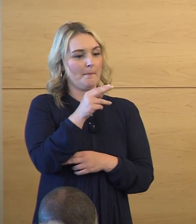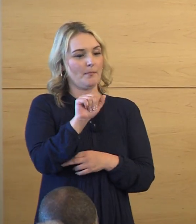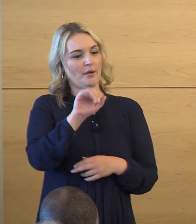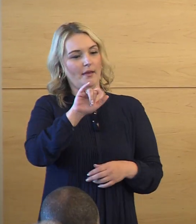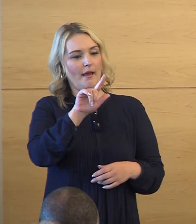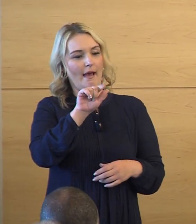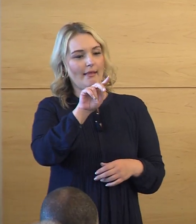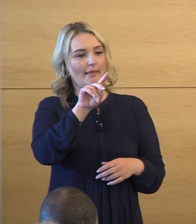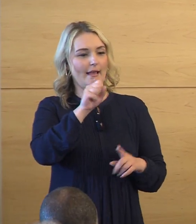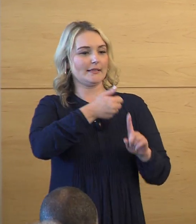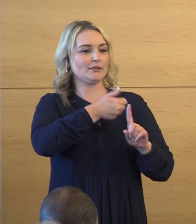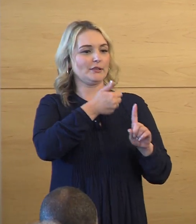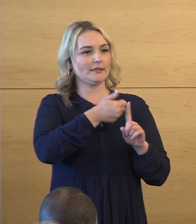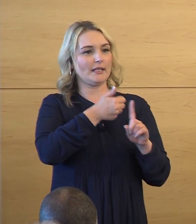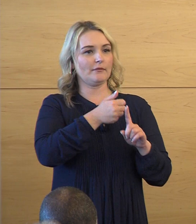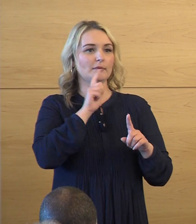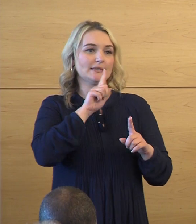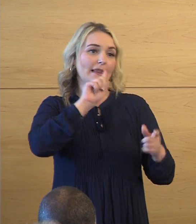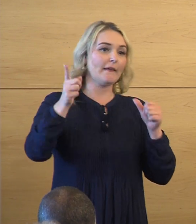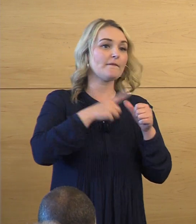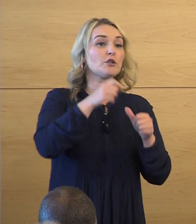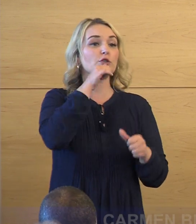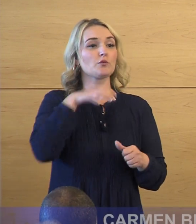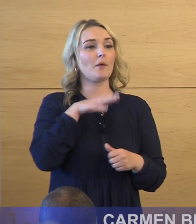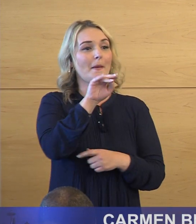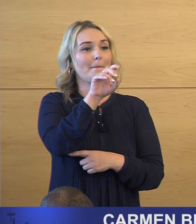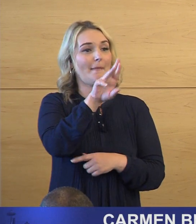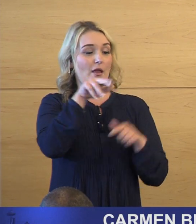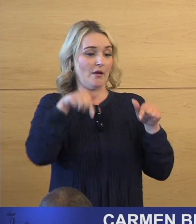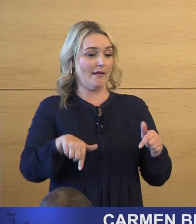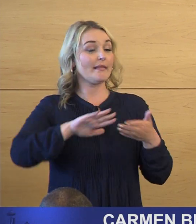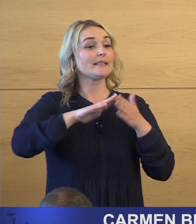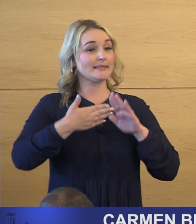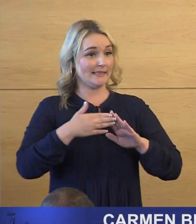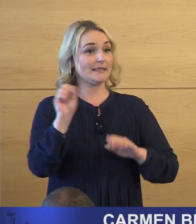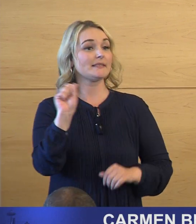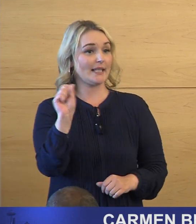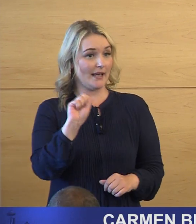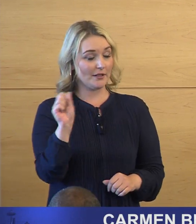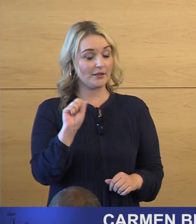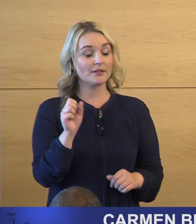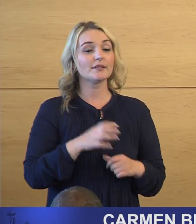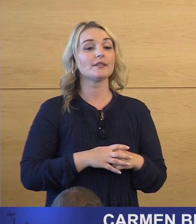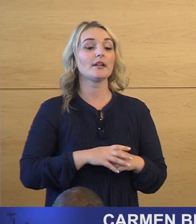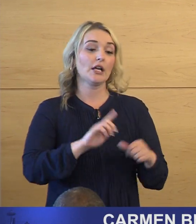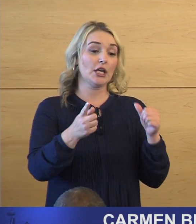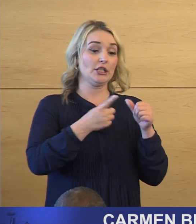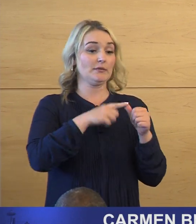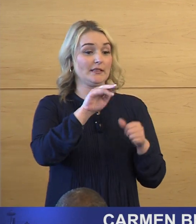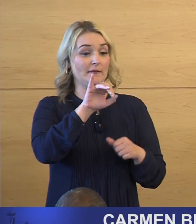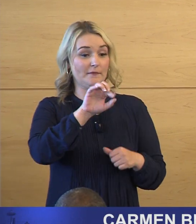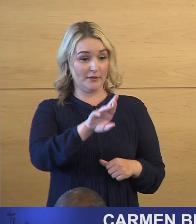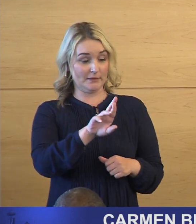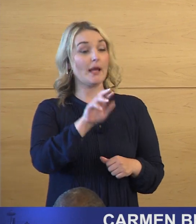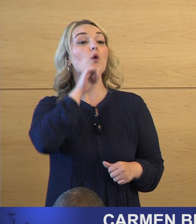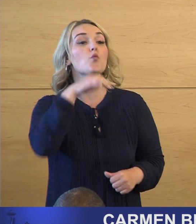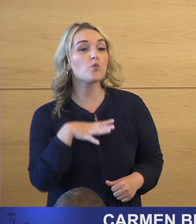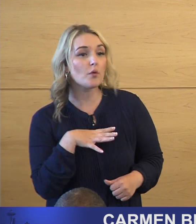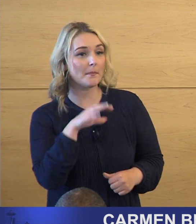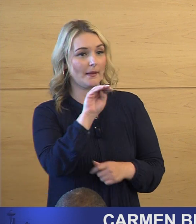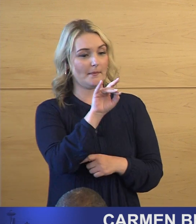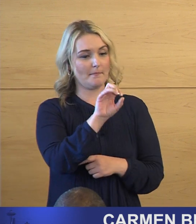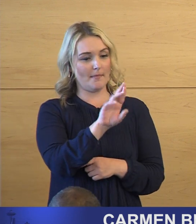trailblazer. She was the first woman mayor of the city of Seattle. And not only was she the first mayor, woman mayor,